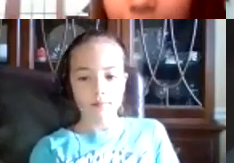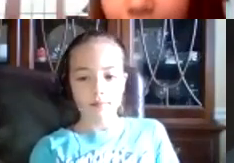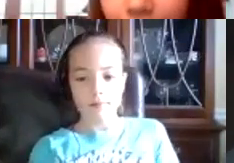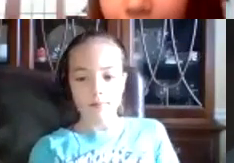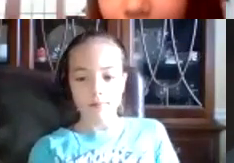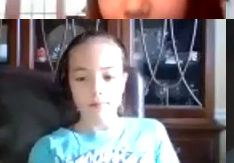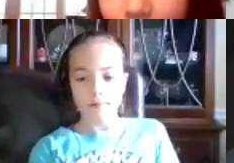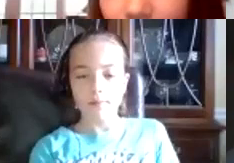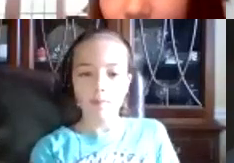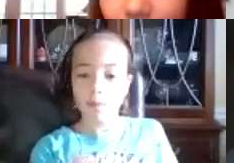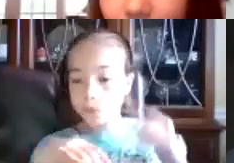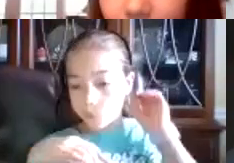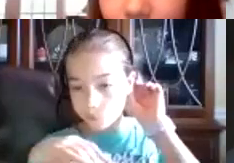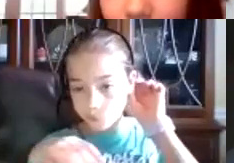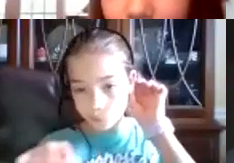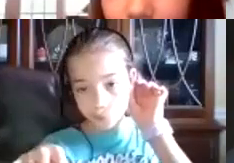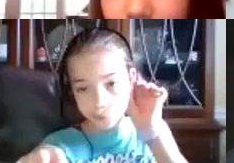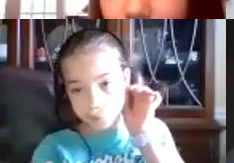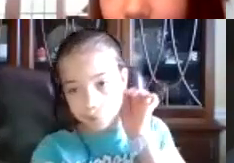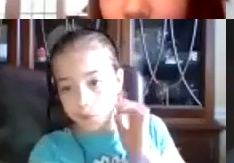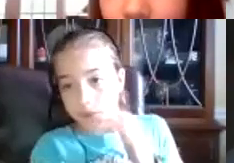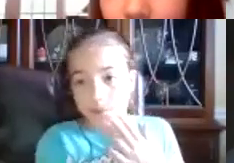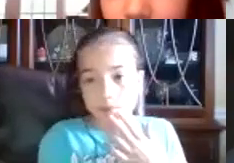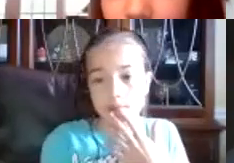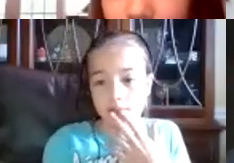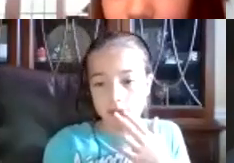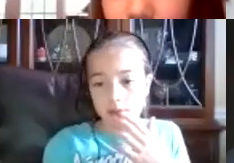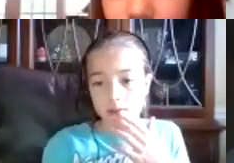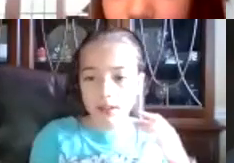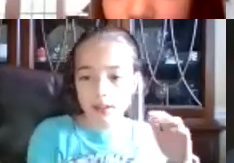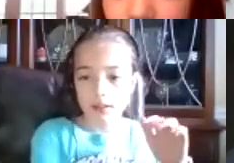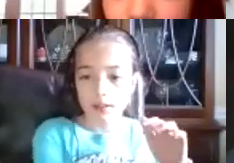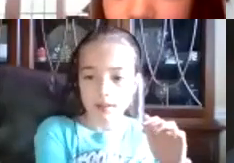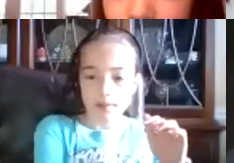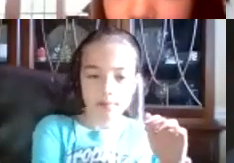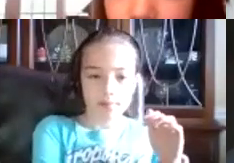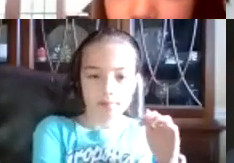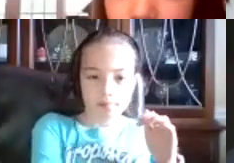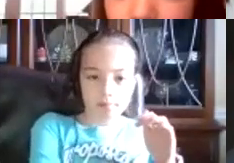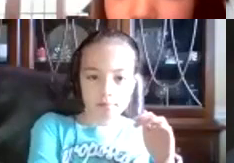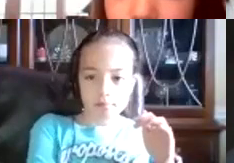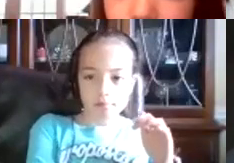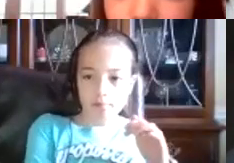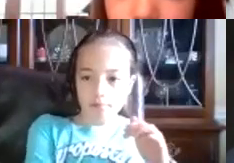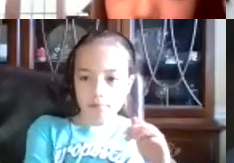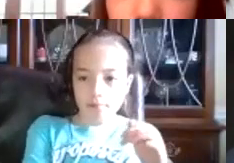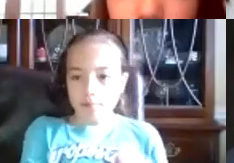And someone asked, let's see, about sign language. Is it different in other countries or other places? Who said